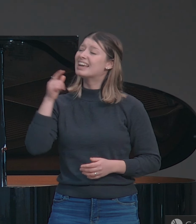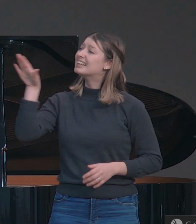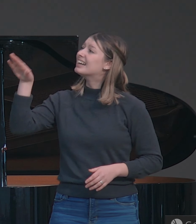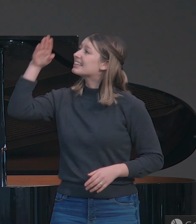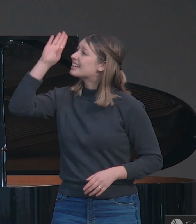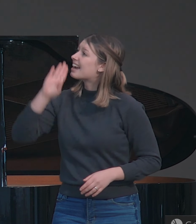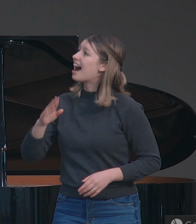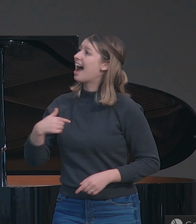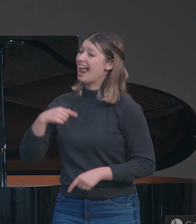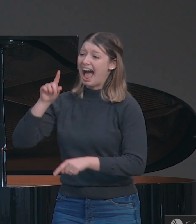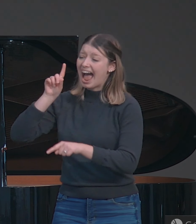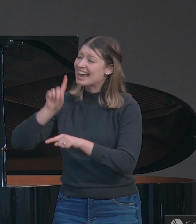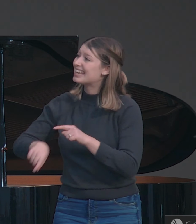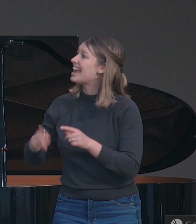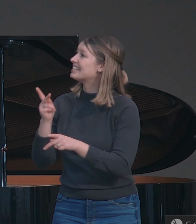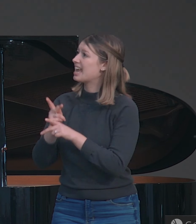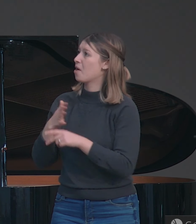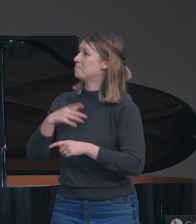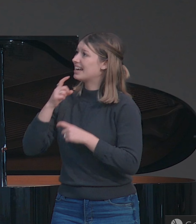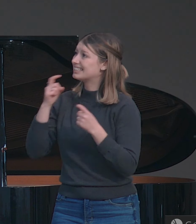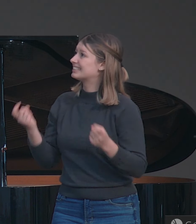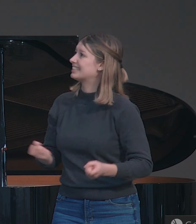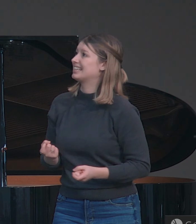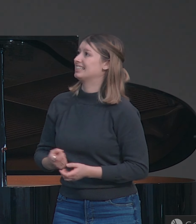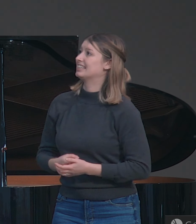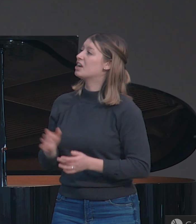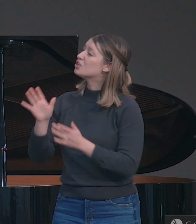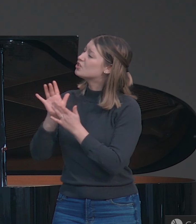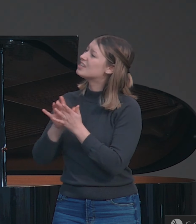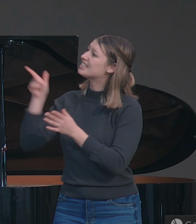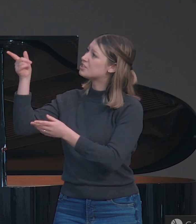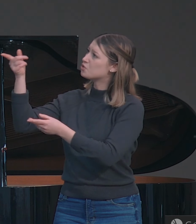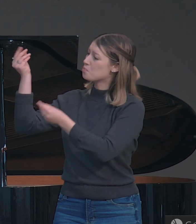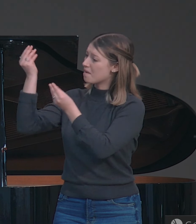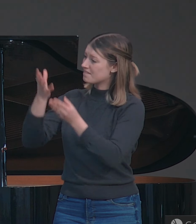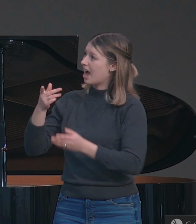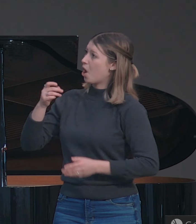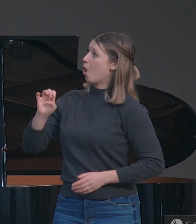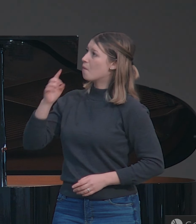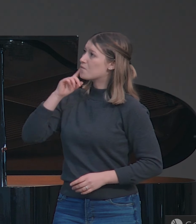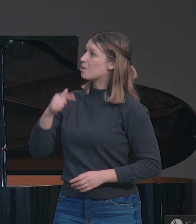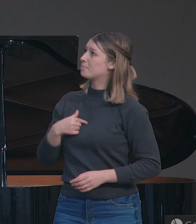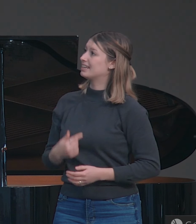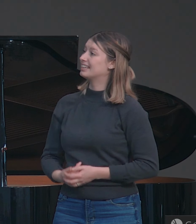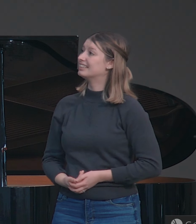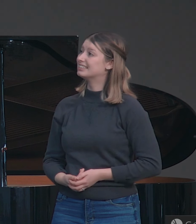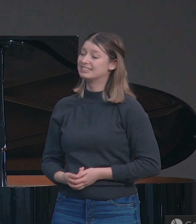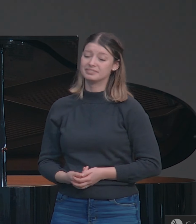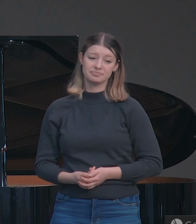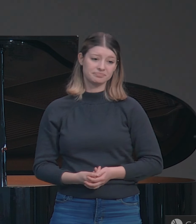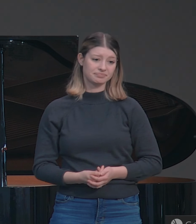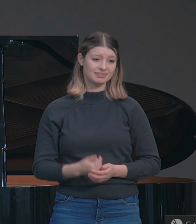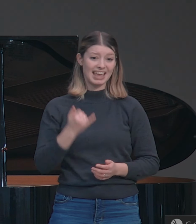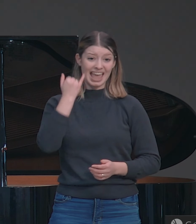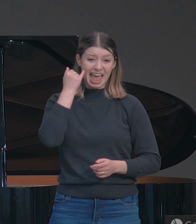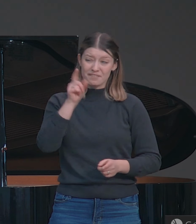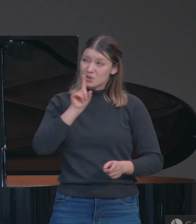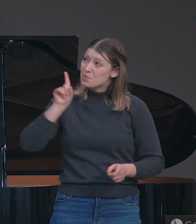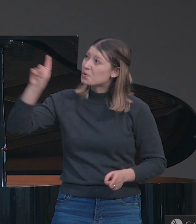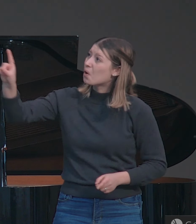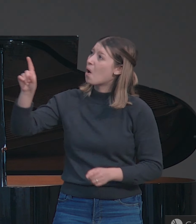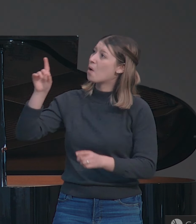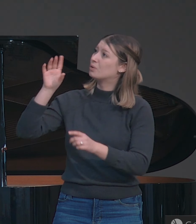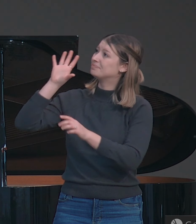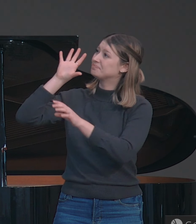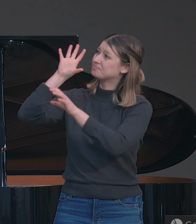There is no hope for me, but Jesus is the hope that you've provided. If you come to him and place your faith in him,